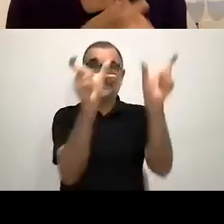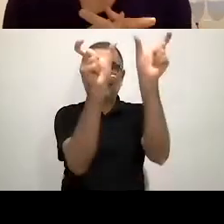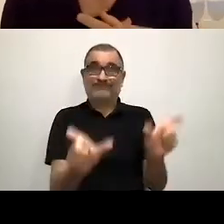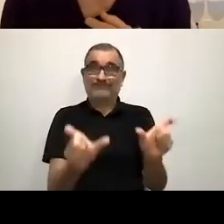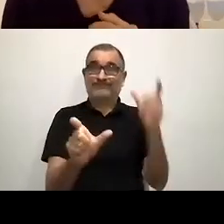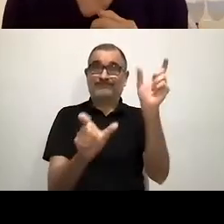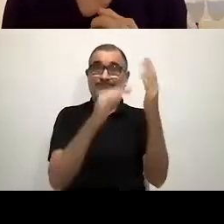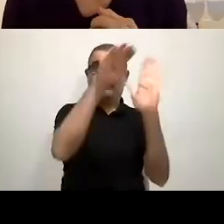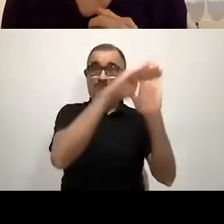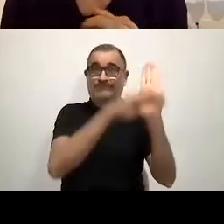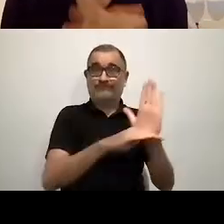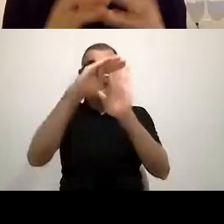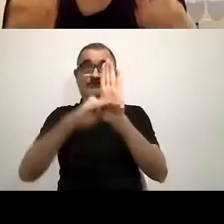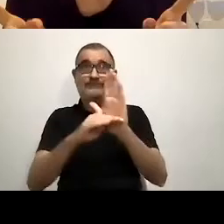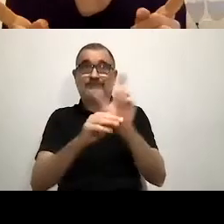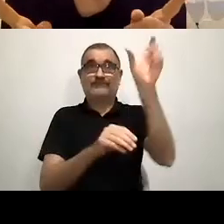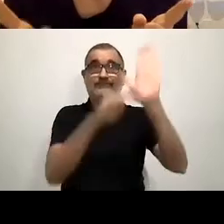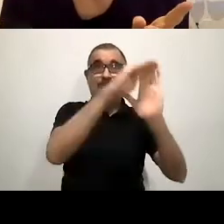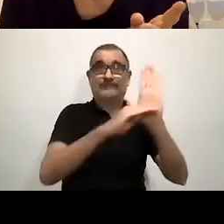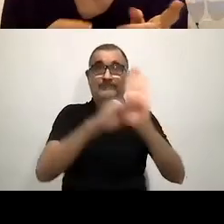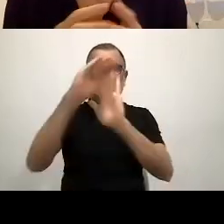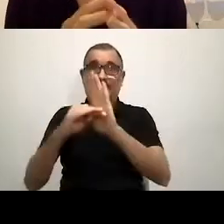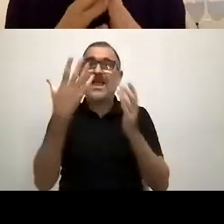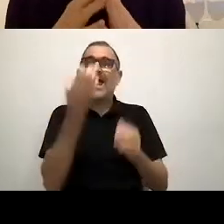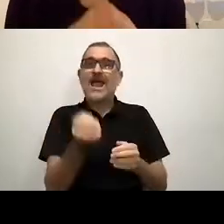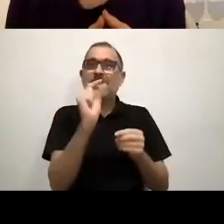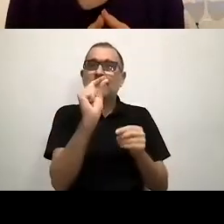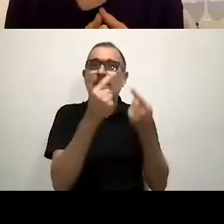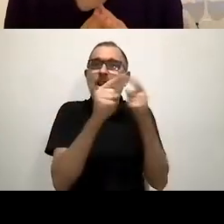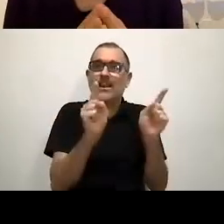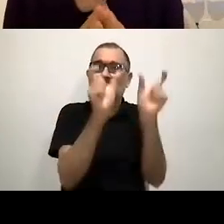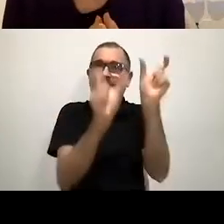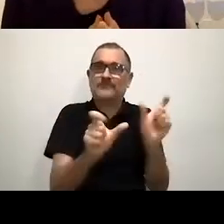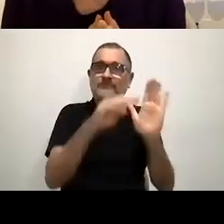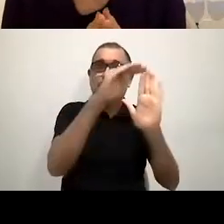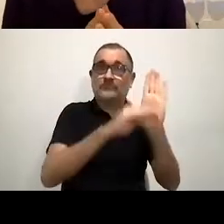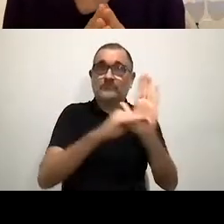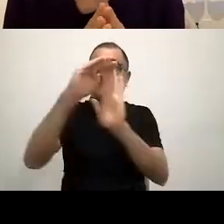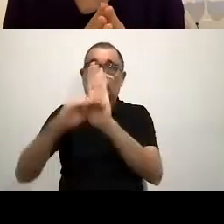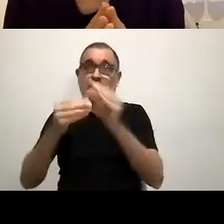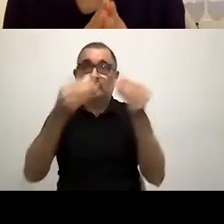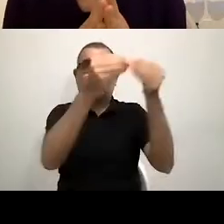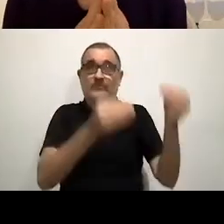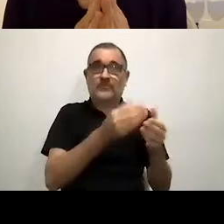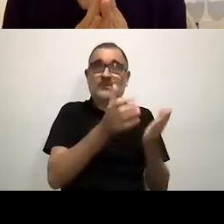for accreditation and pre-accreditation, you must have proficiency in international sign.